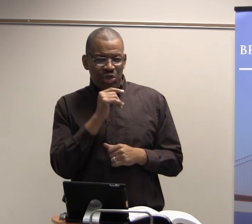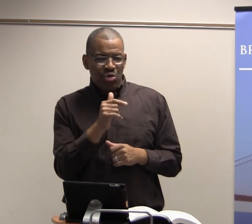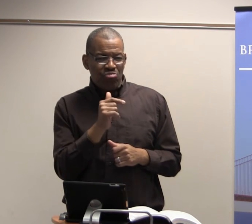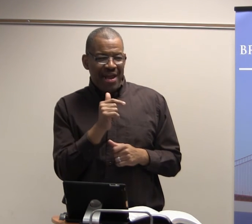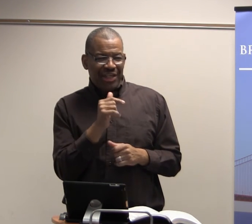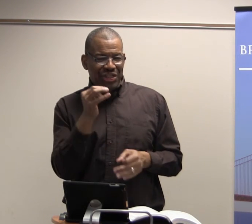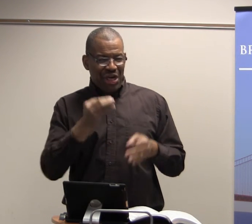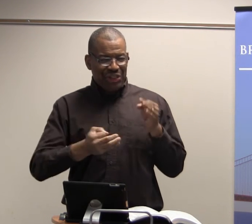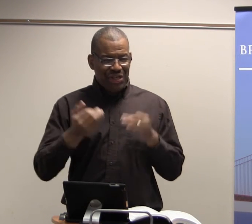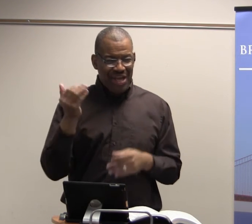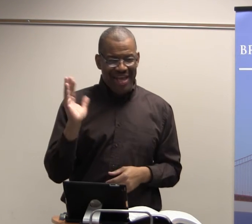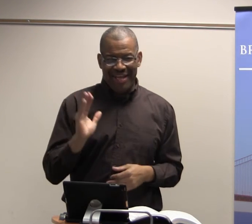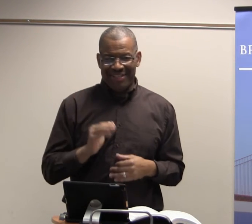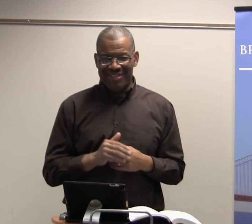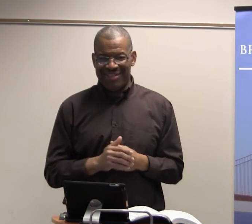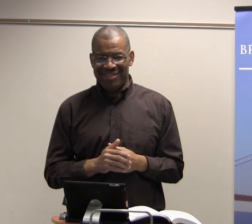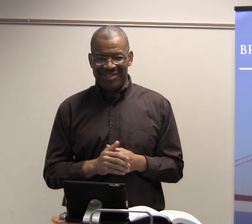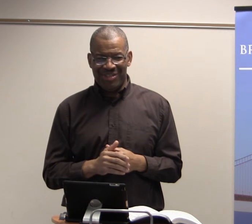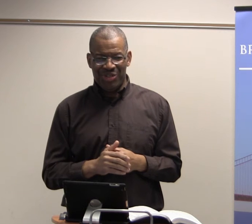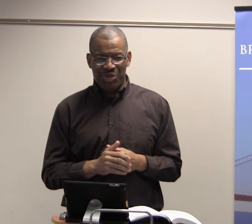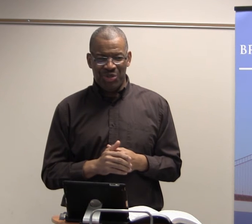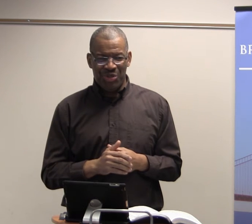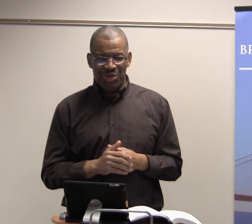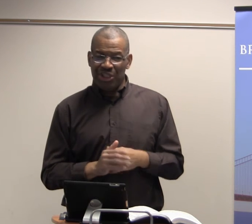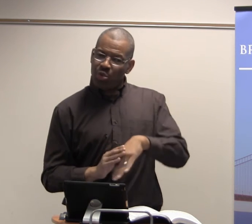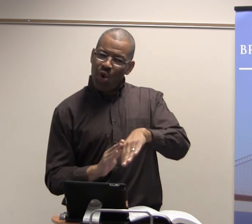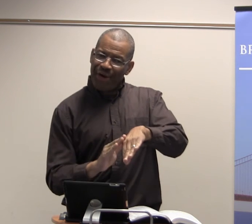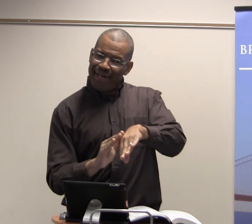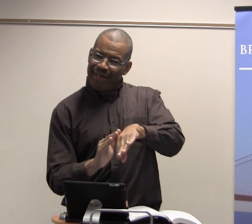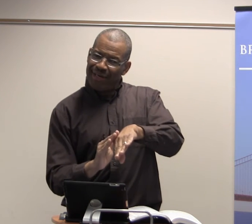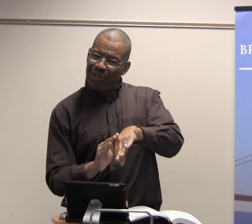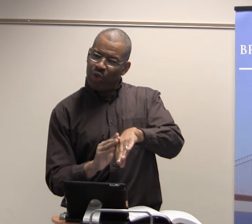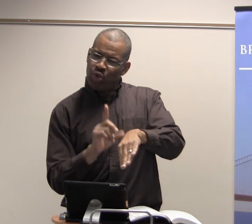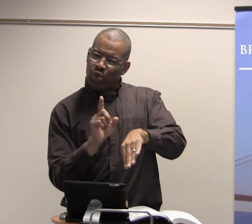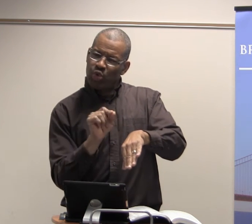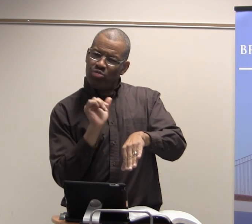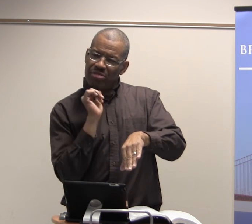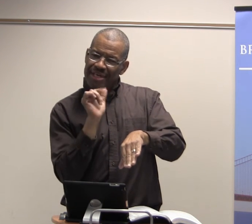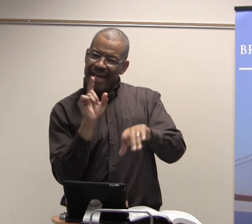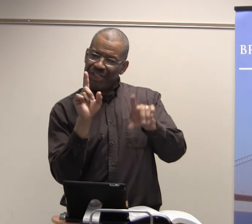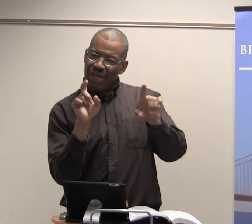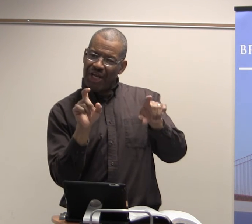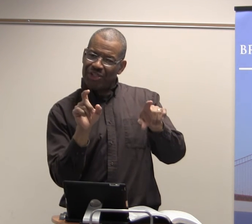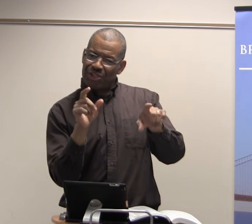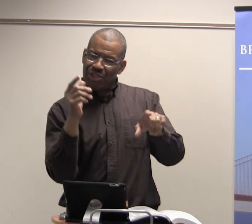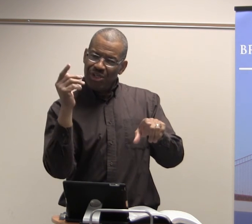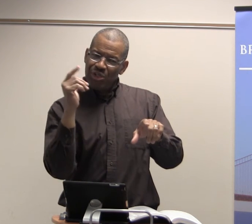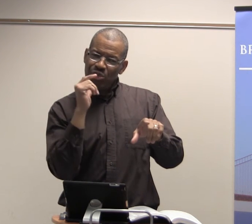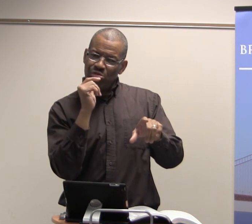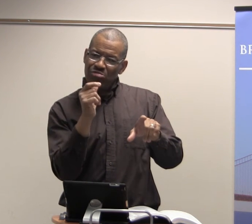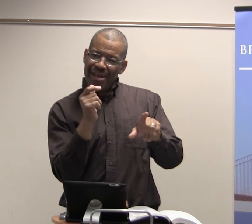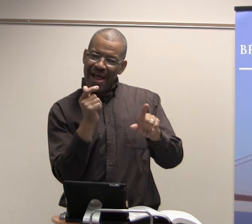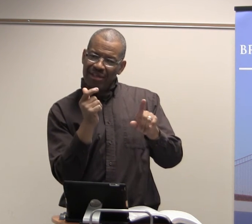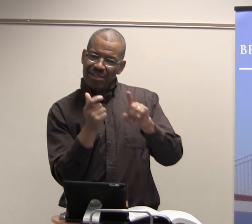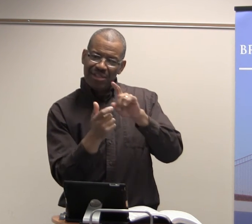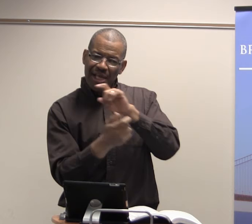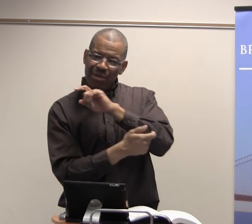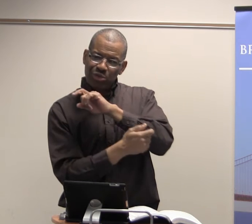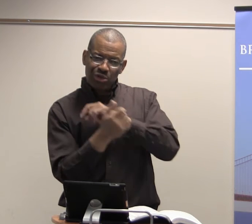Do not church God. It's a warning. Do not test. Do not tempt